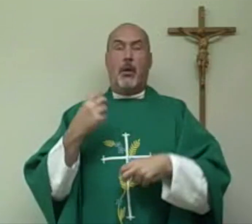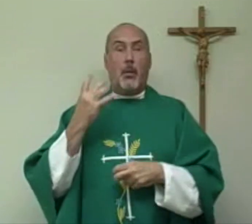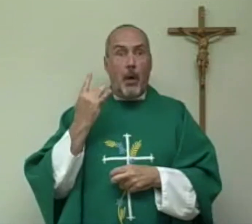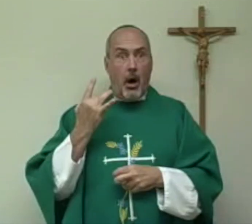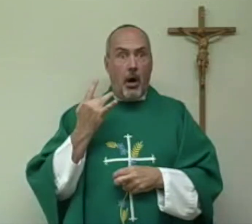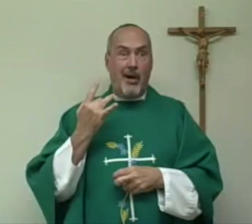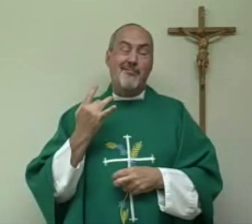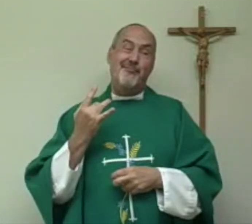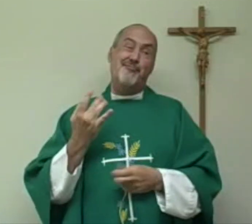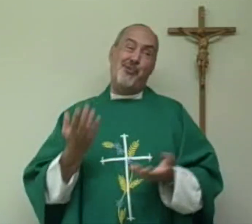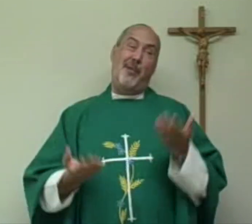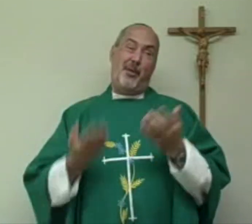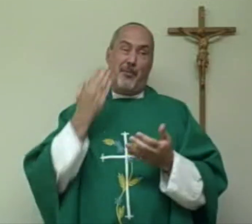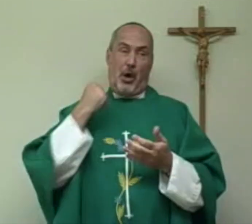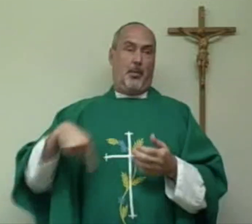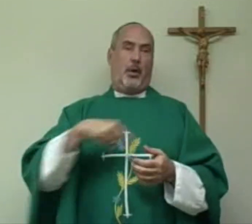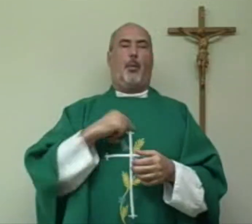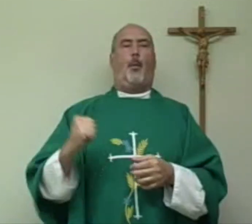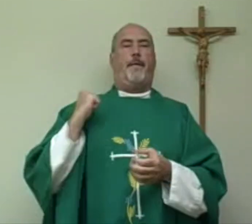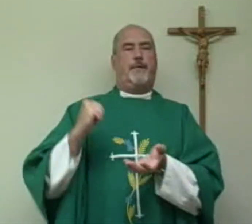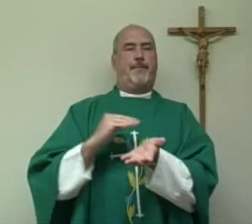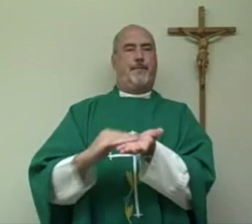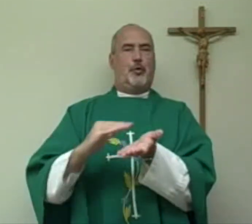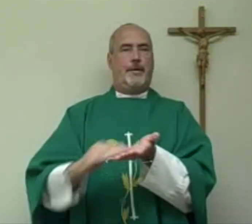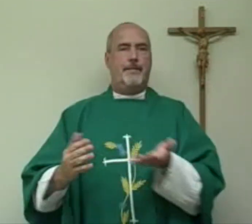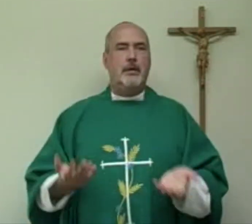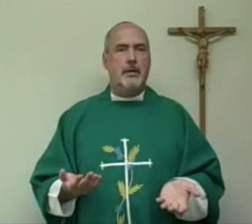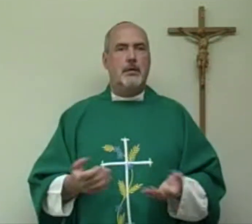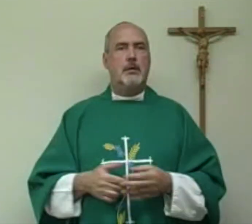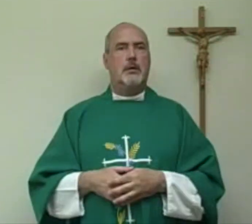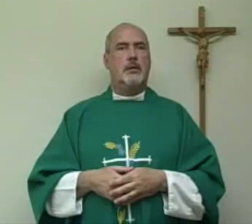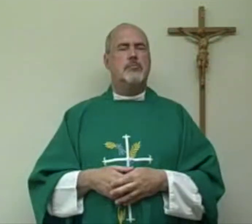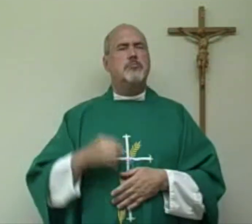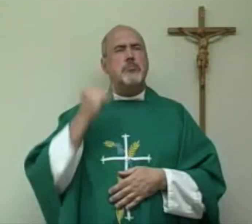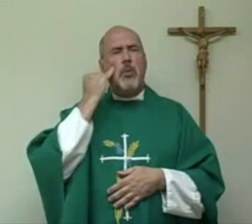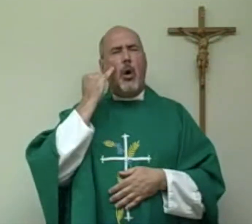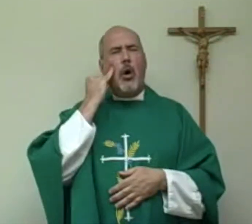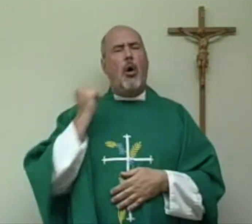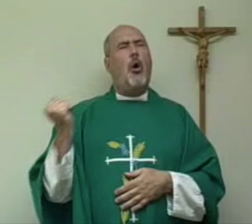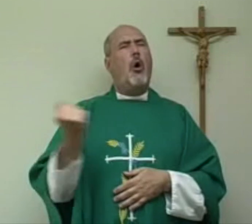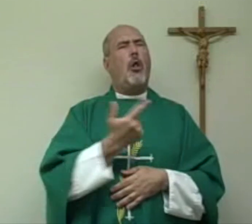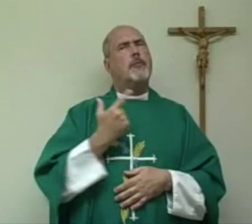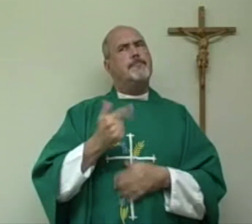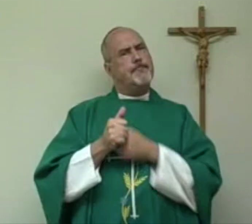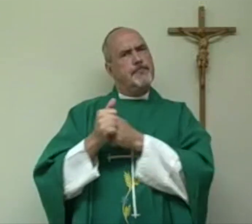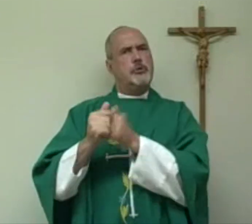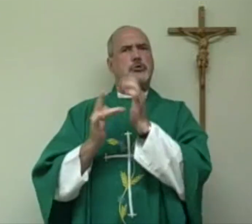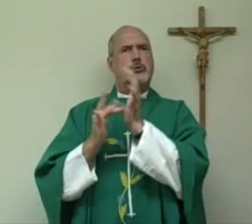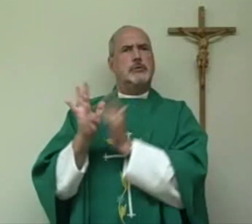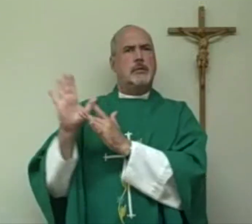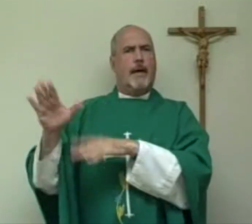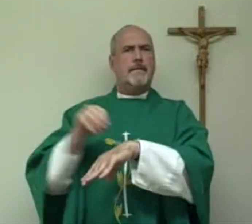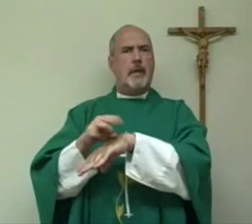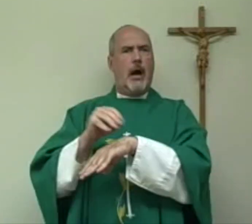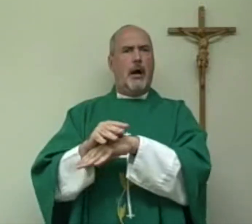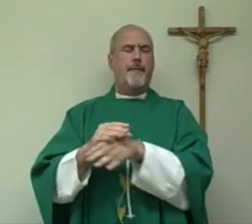world now, we can see so many problems, and it's probably because most people don't know how to forgive. But if we all